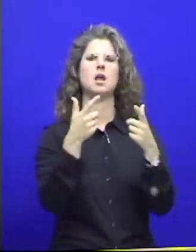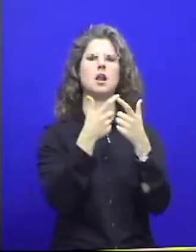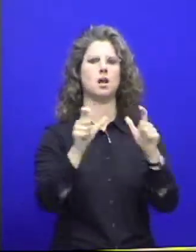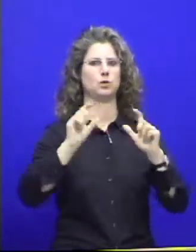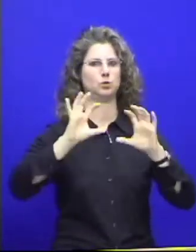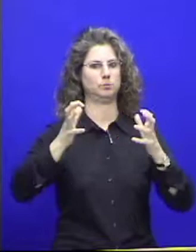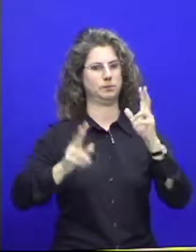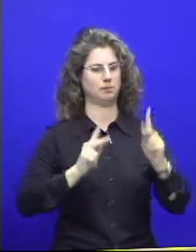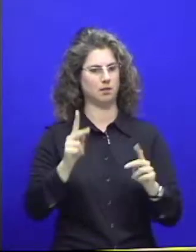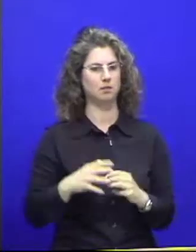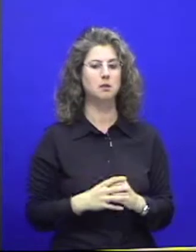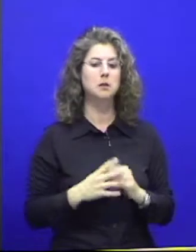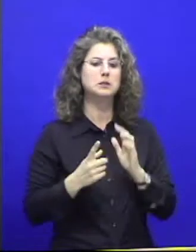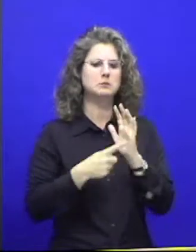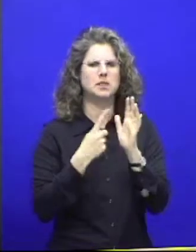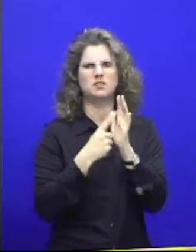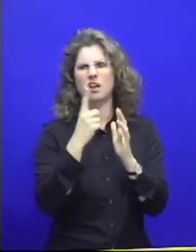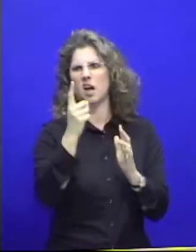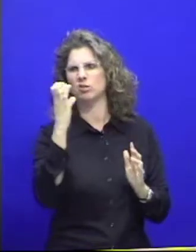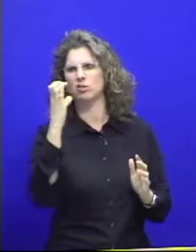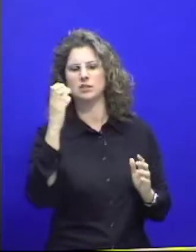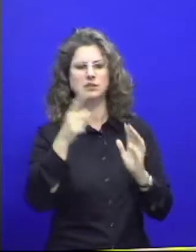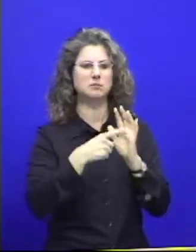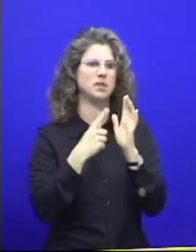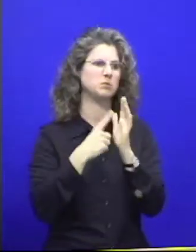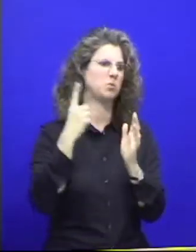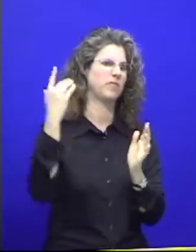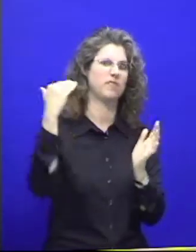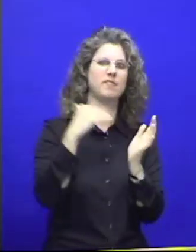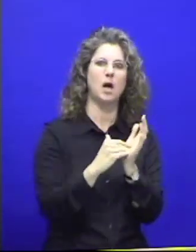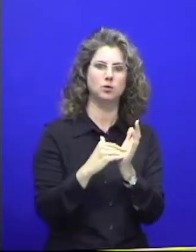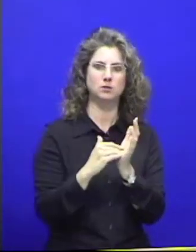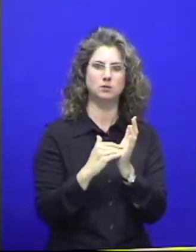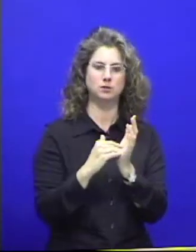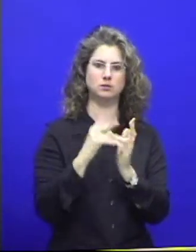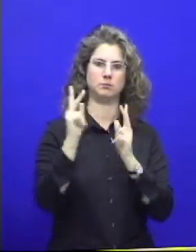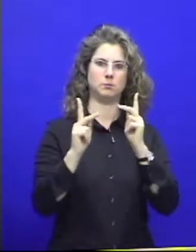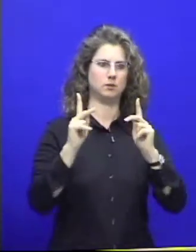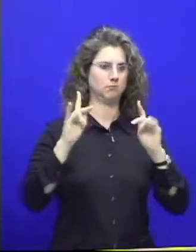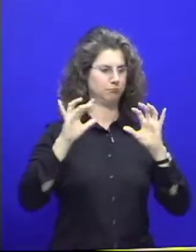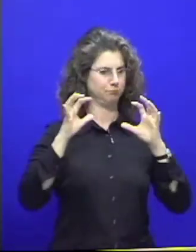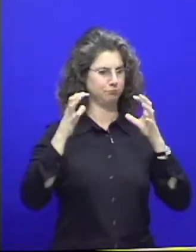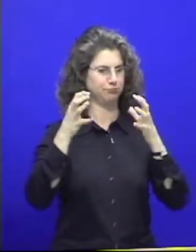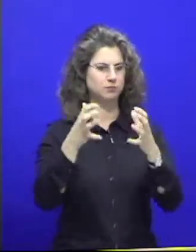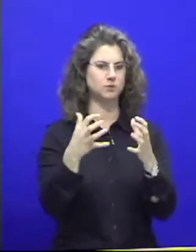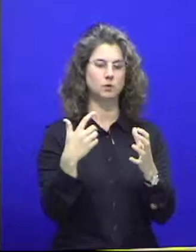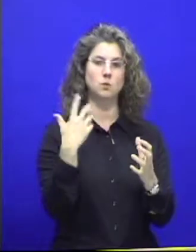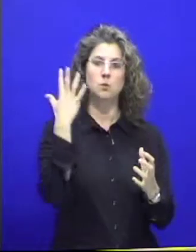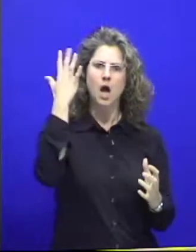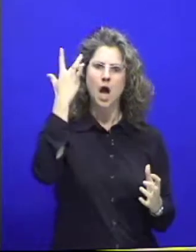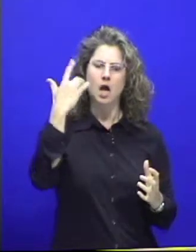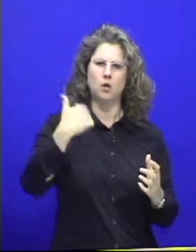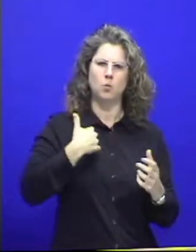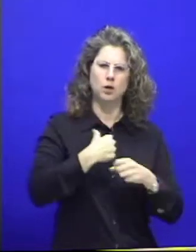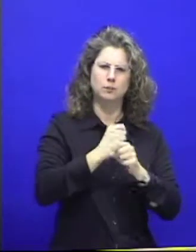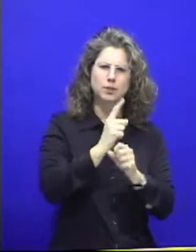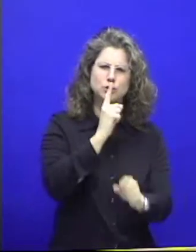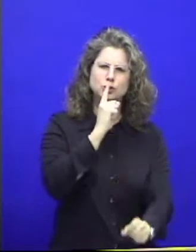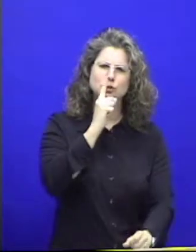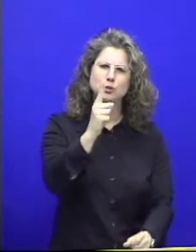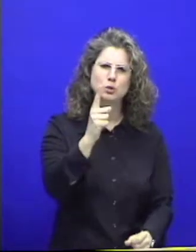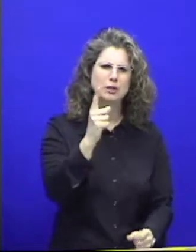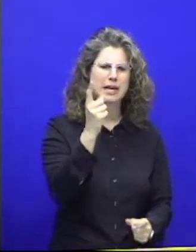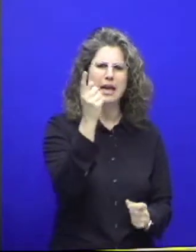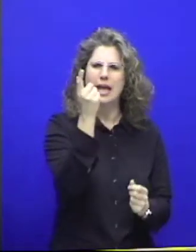large. Sometimes hundreds, sometimes thousands of patients, because we're very concerned with finding even the